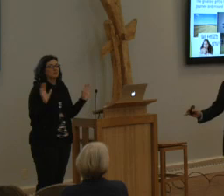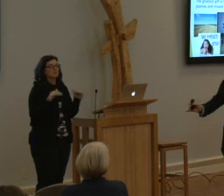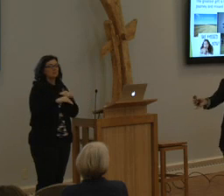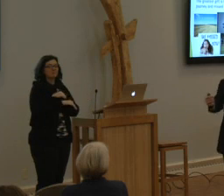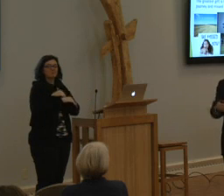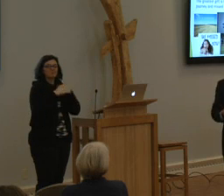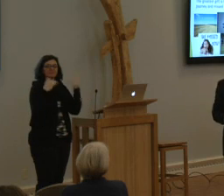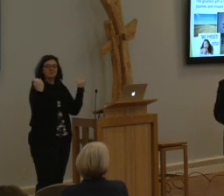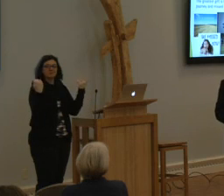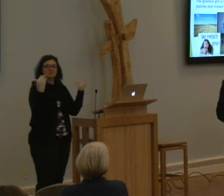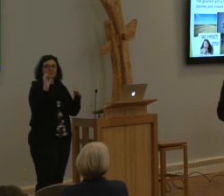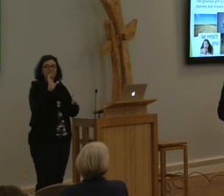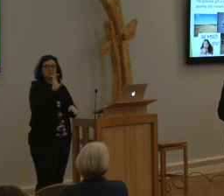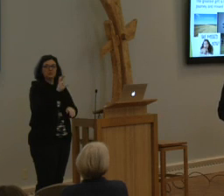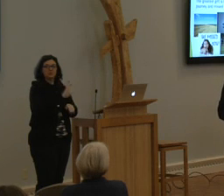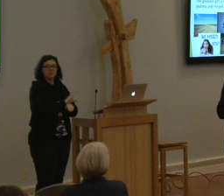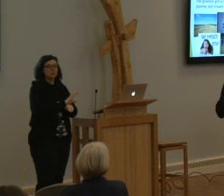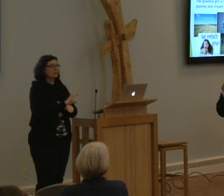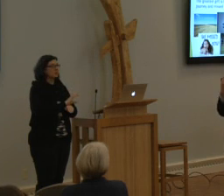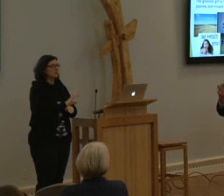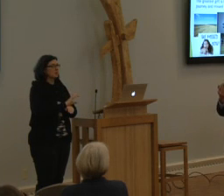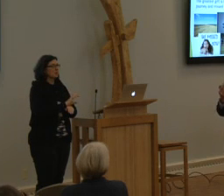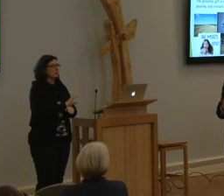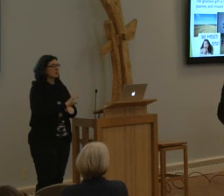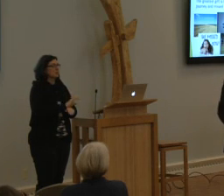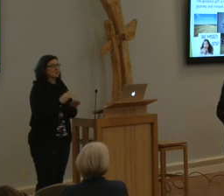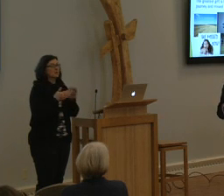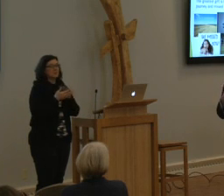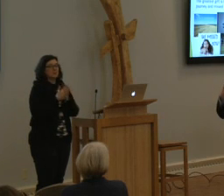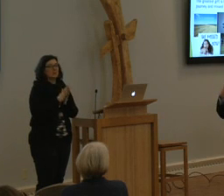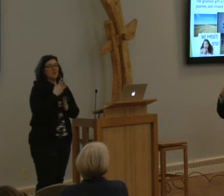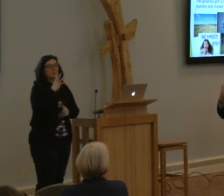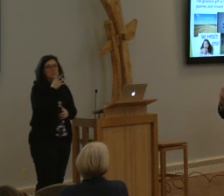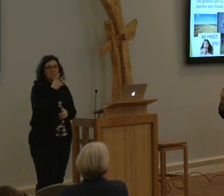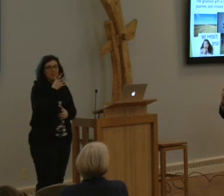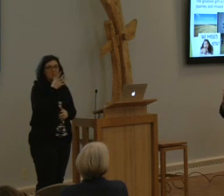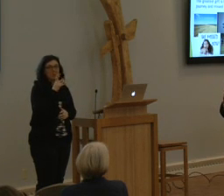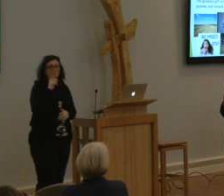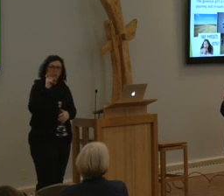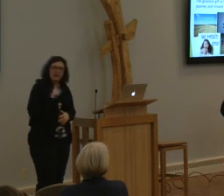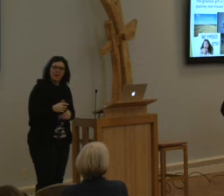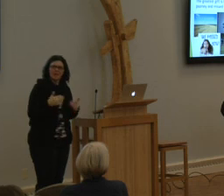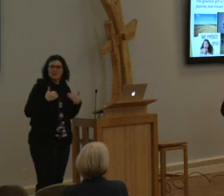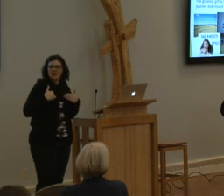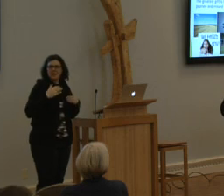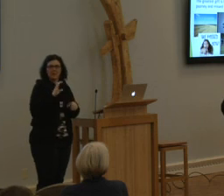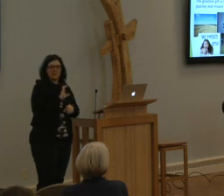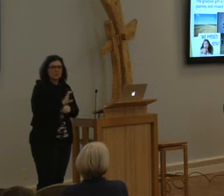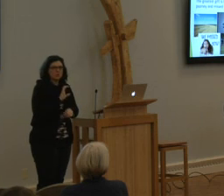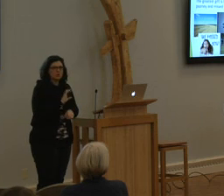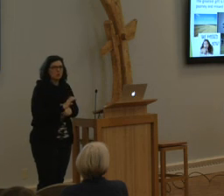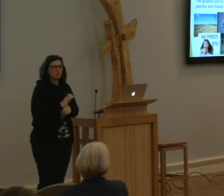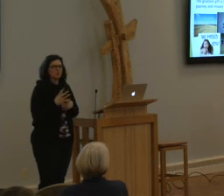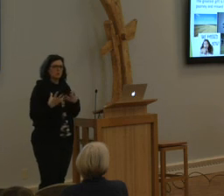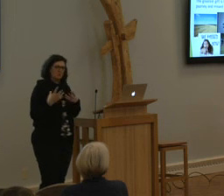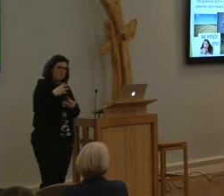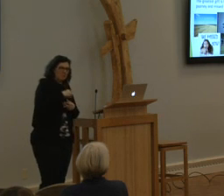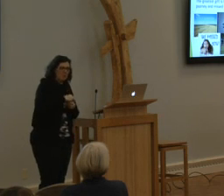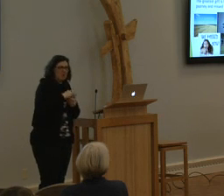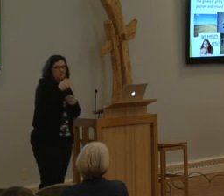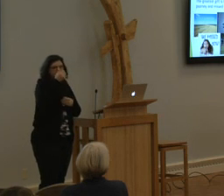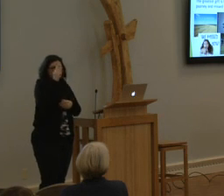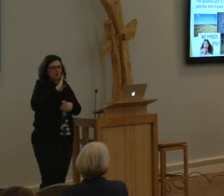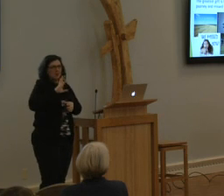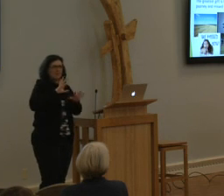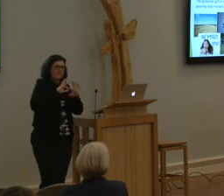church." And the mom got into being a mom and saying, "Well, we got to have a church. We're part of God's family. We need